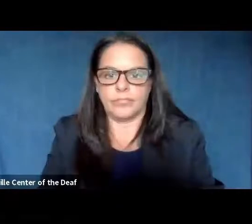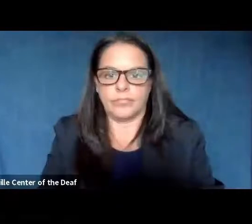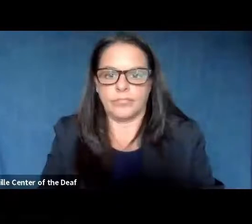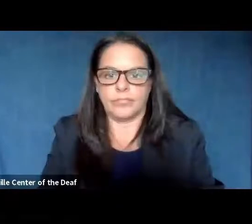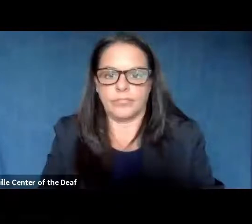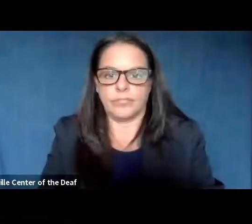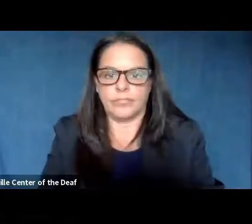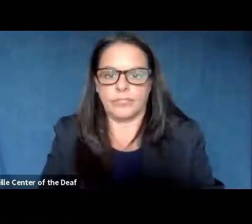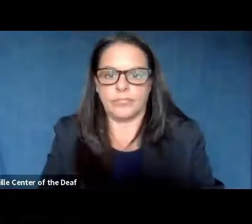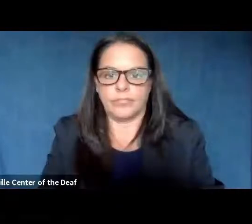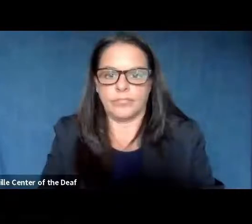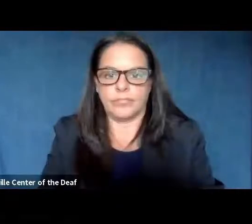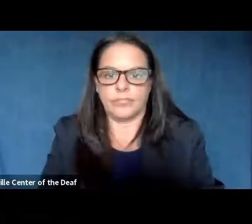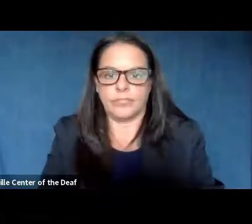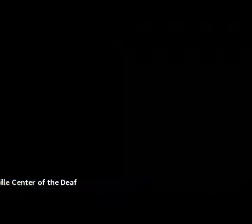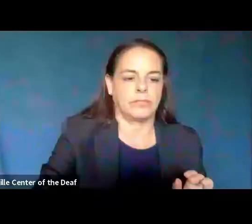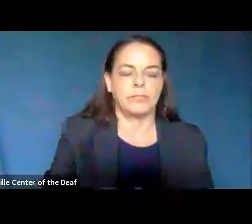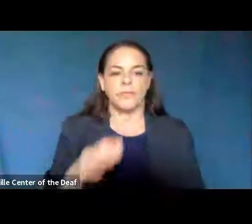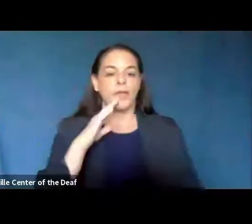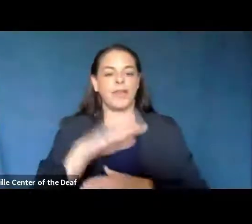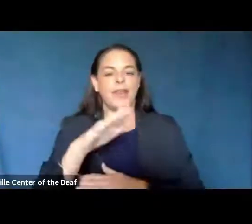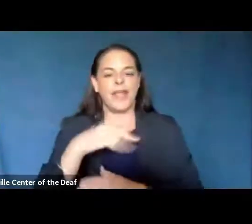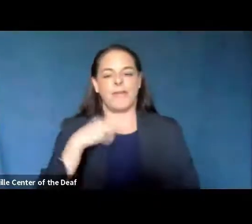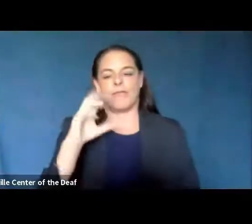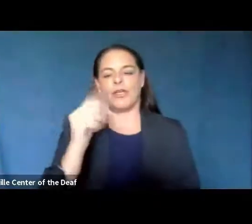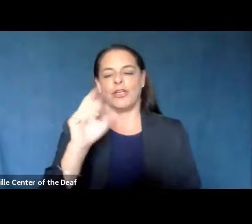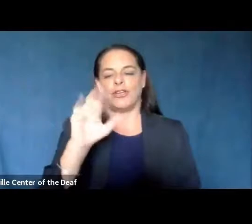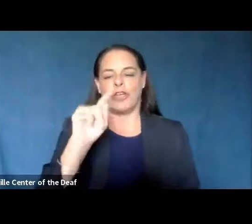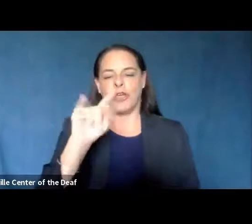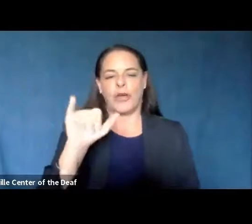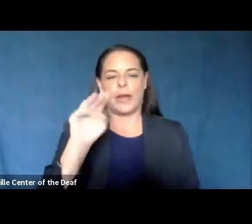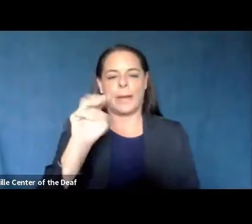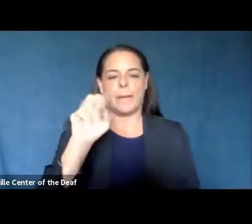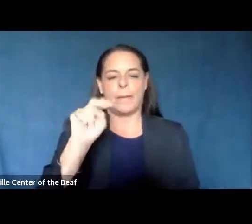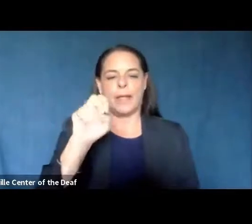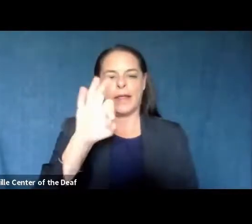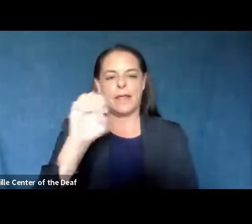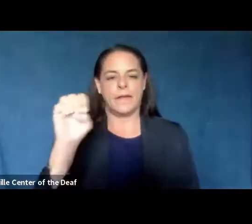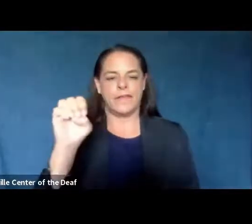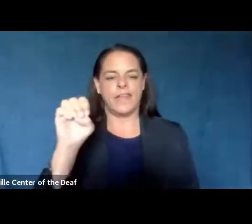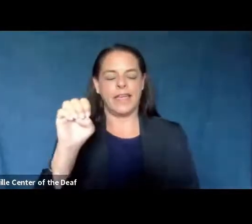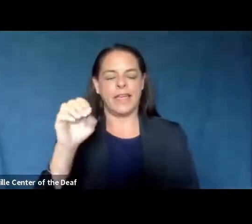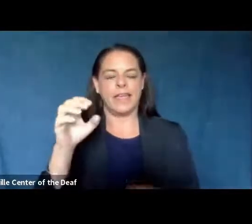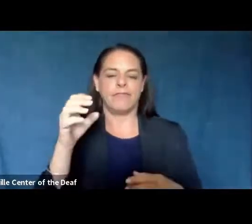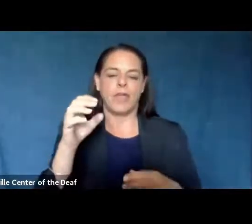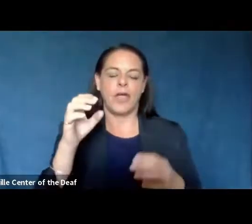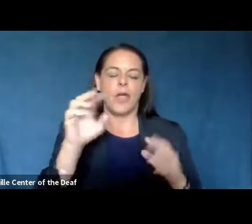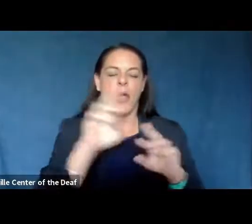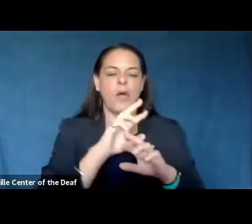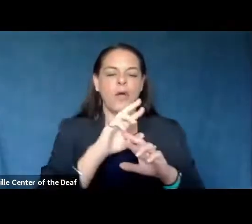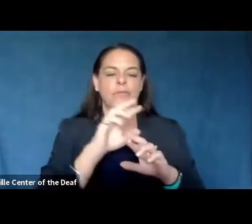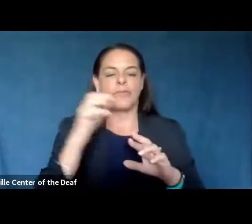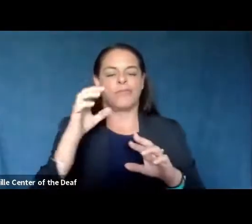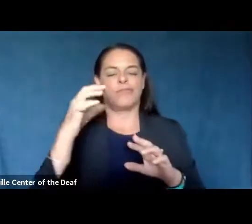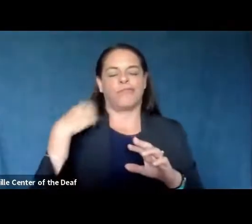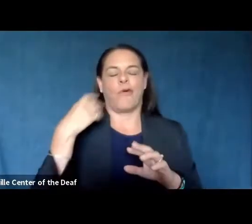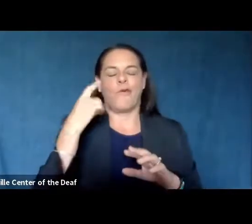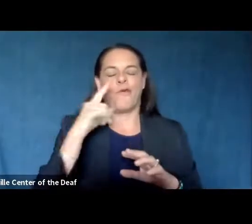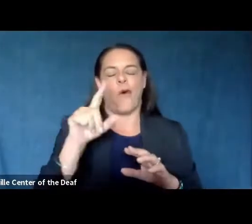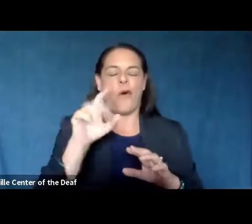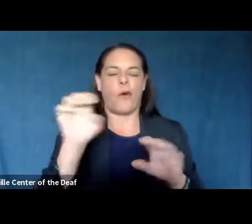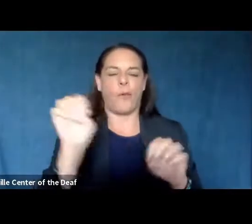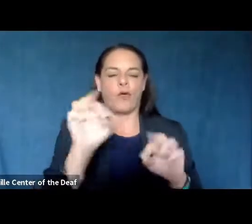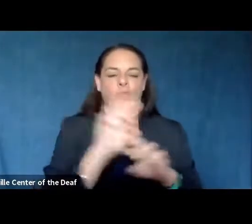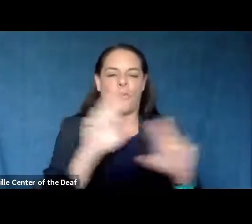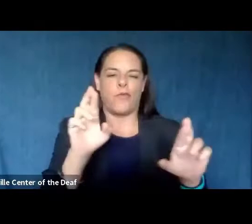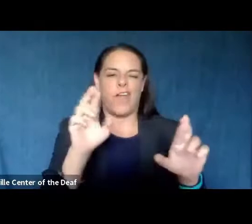I'm Charity Menifee, Director of Communal Disease and Emergency Preparedness here at Knox County Health Department. Our moment of gratitude today is